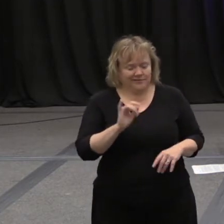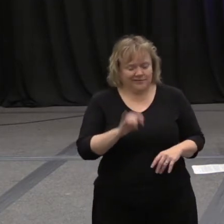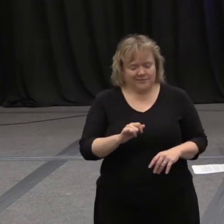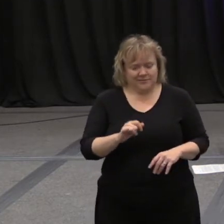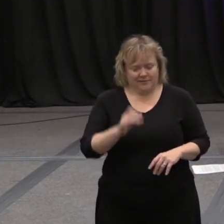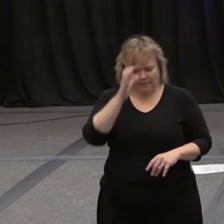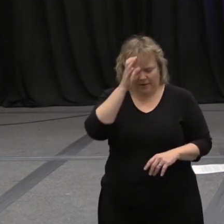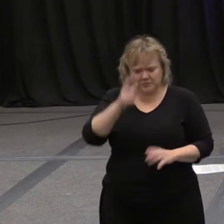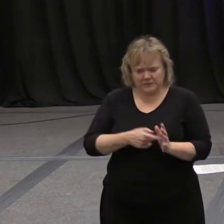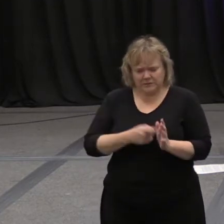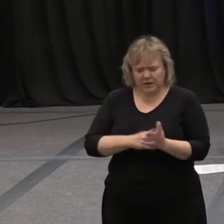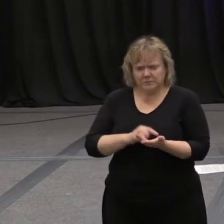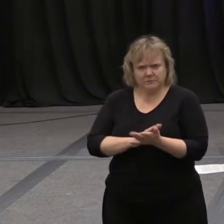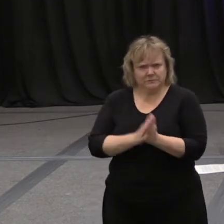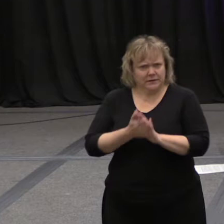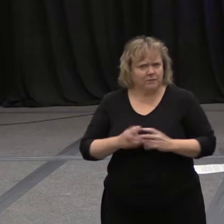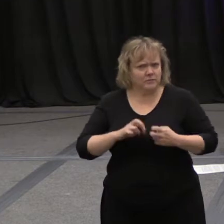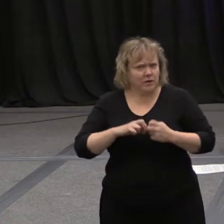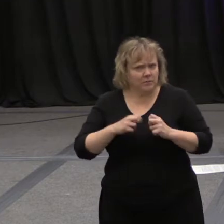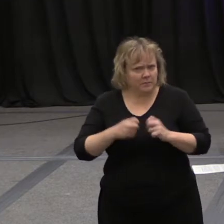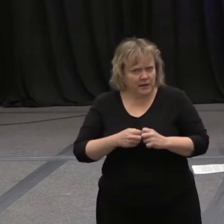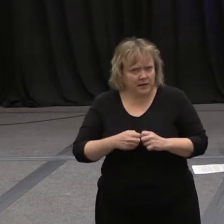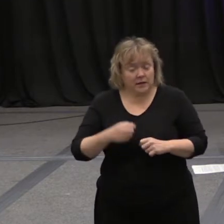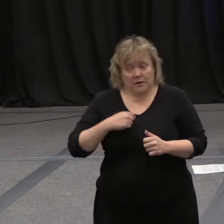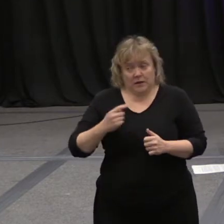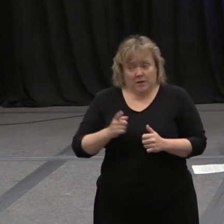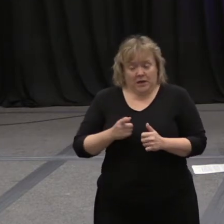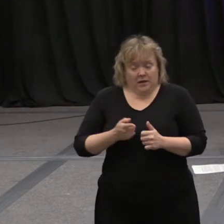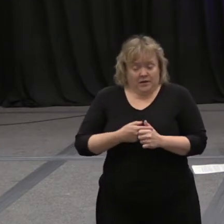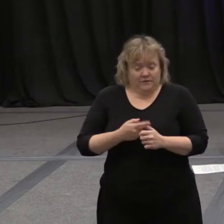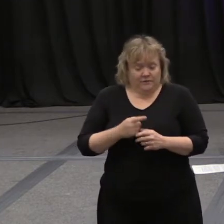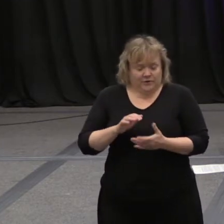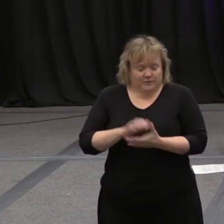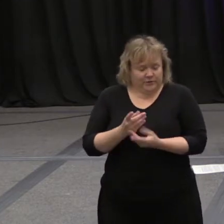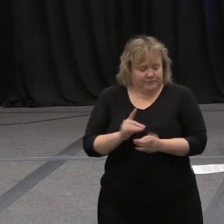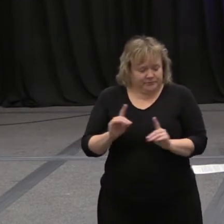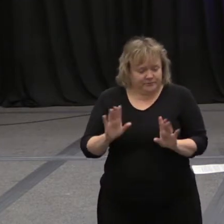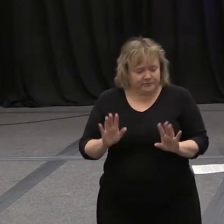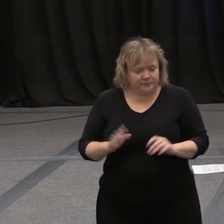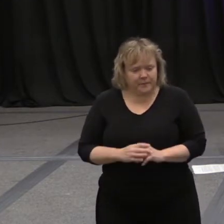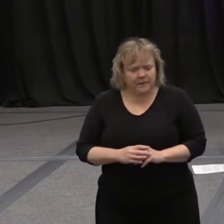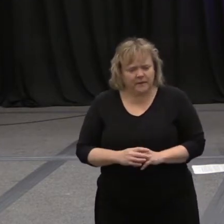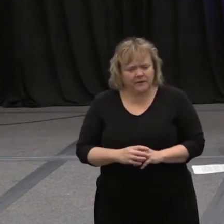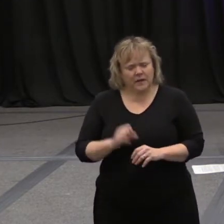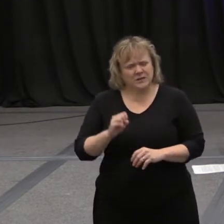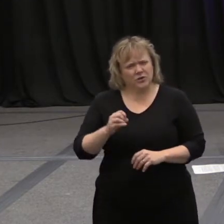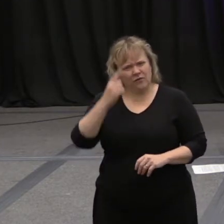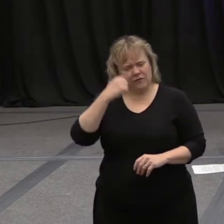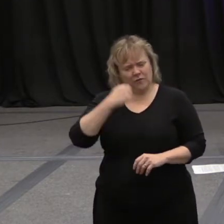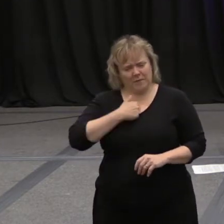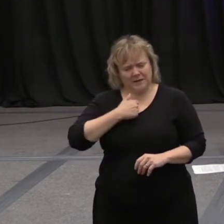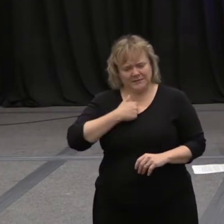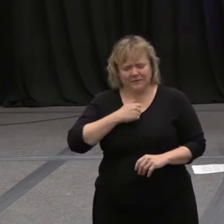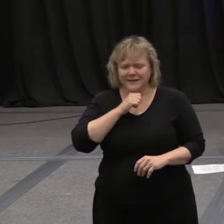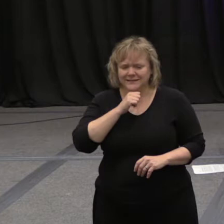And it took me 20 years to extricate myself because I didn't understand my worth, and I didn't understand my own responsibility to my own experience and my own responsibility